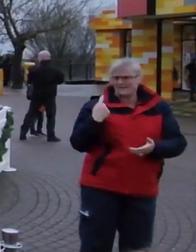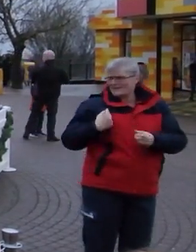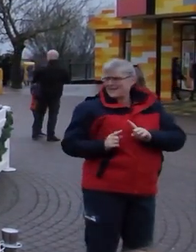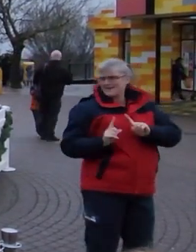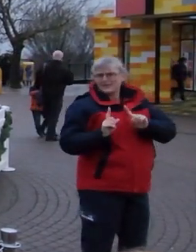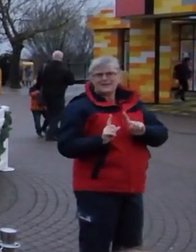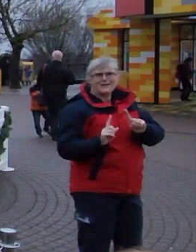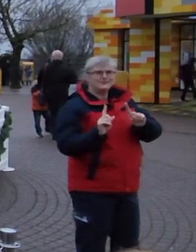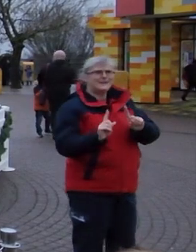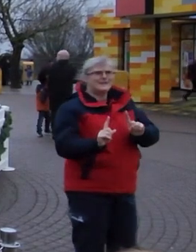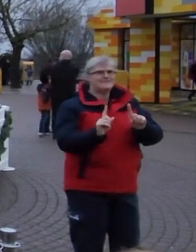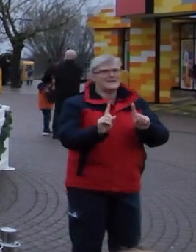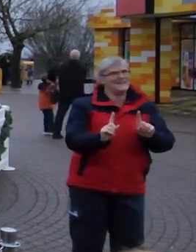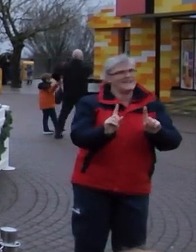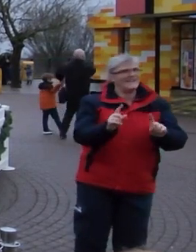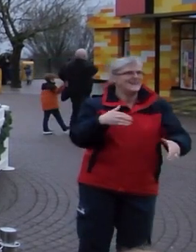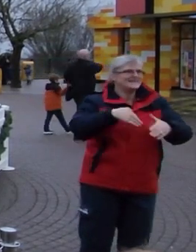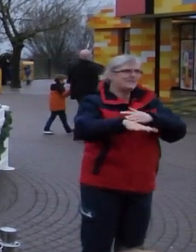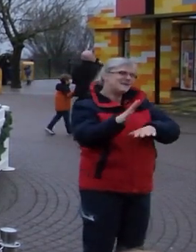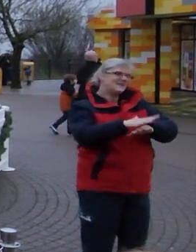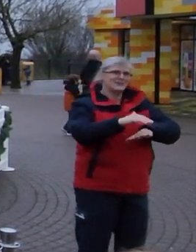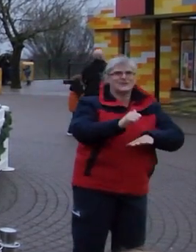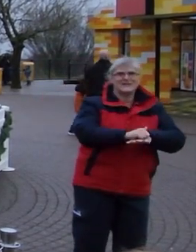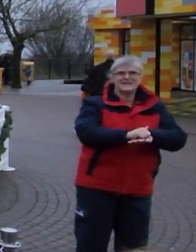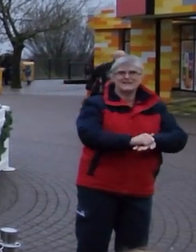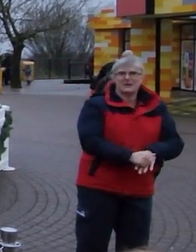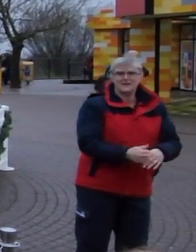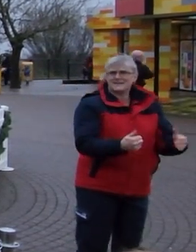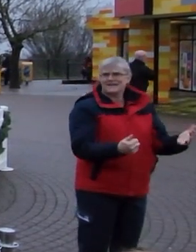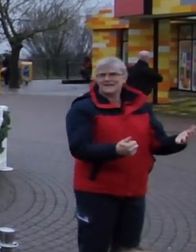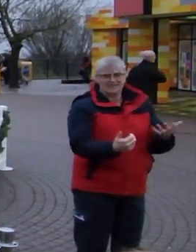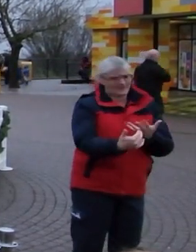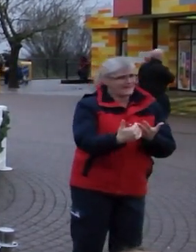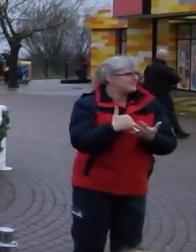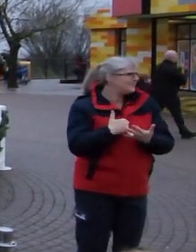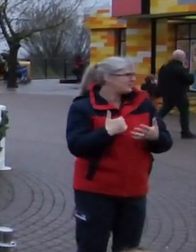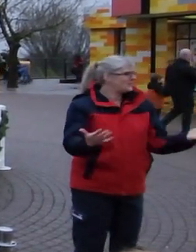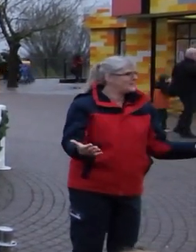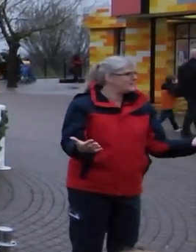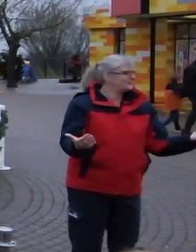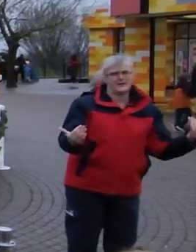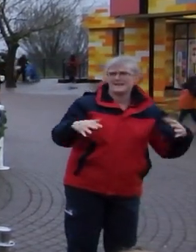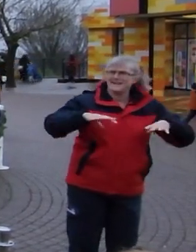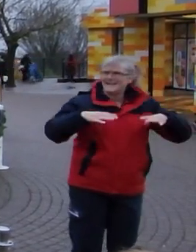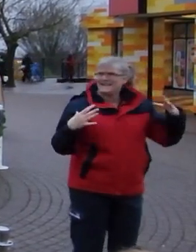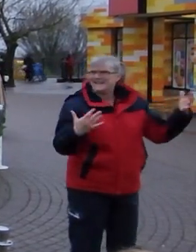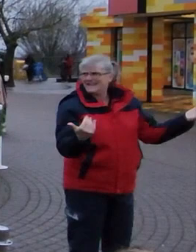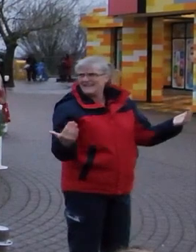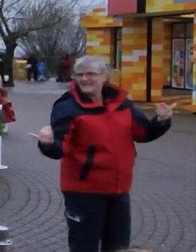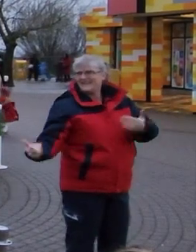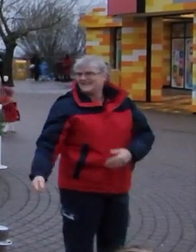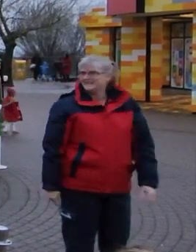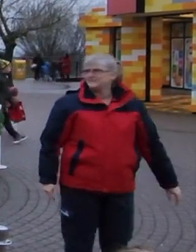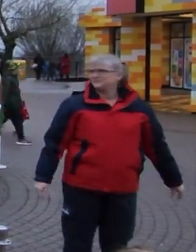and be merry Come along with me Step in to Christmas, we have missions free